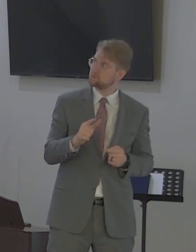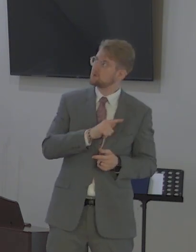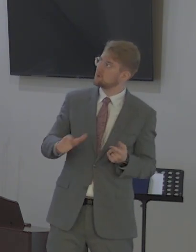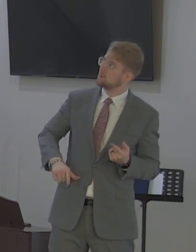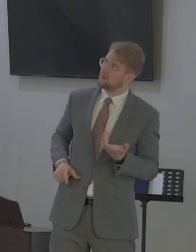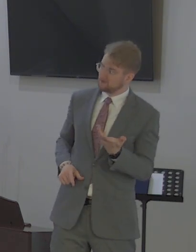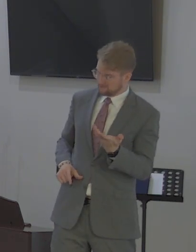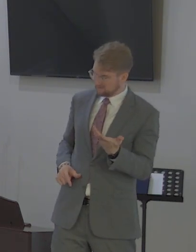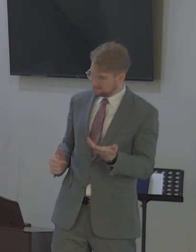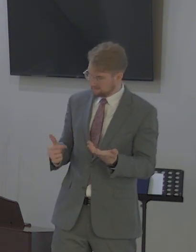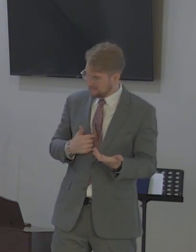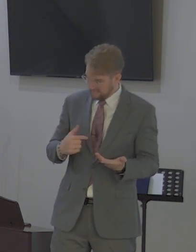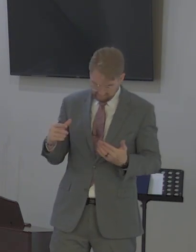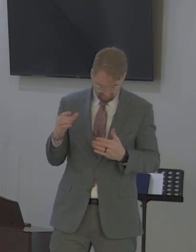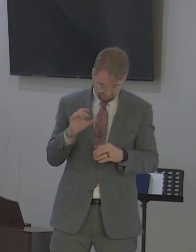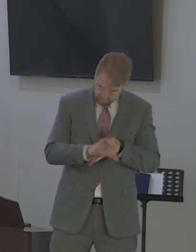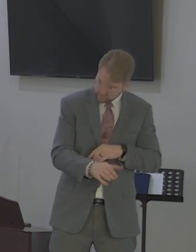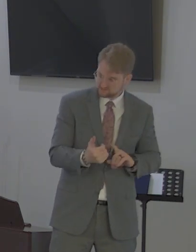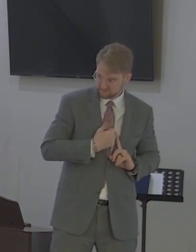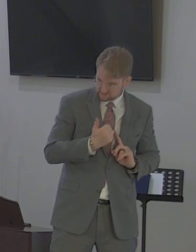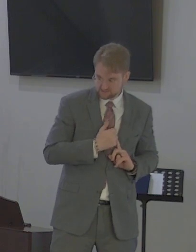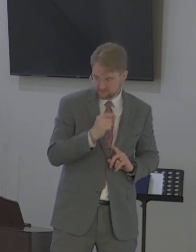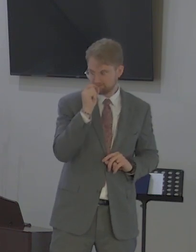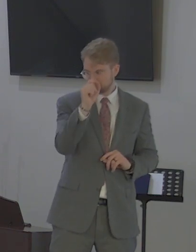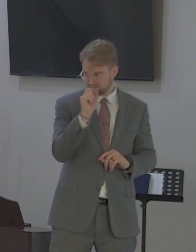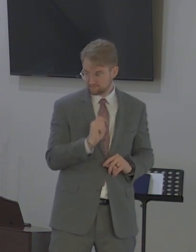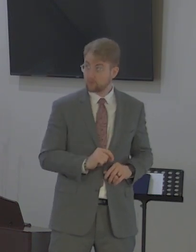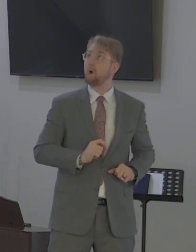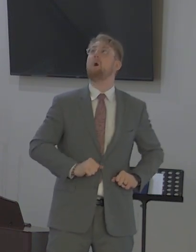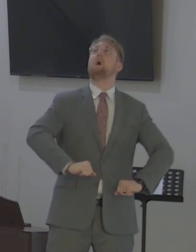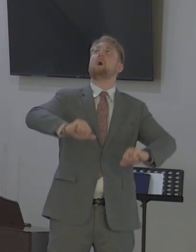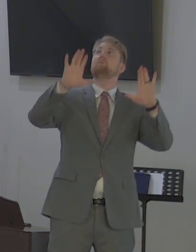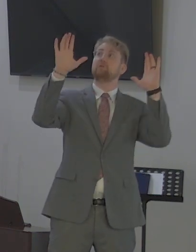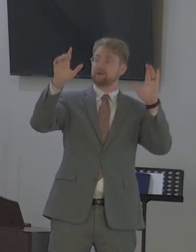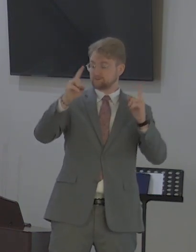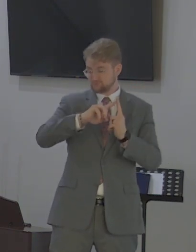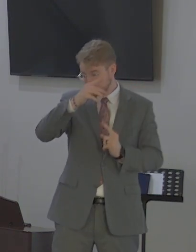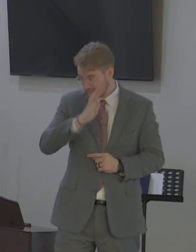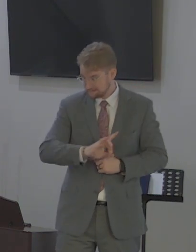Lord. I forced myself, therefore, and offered a burnt sacrifice.